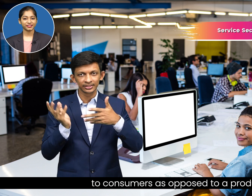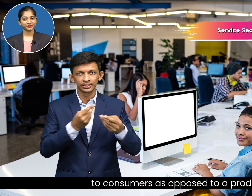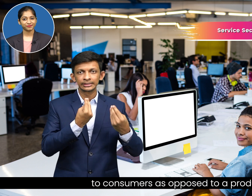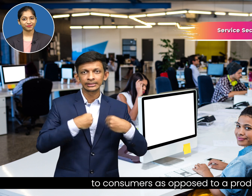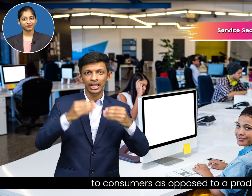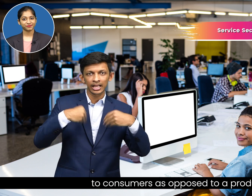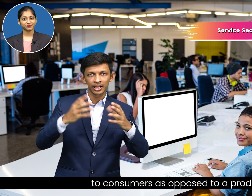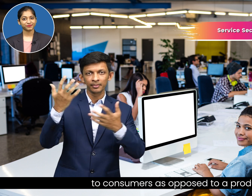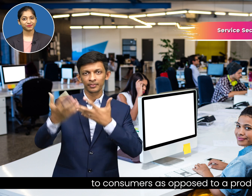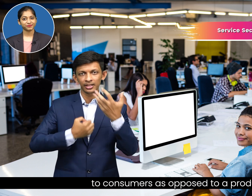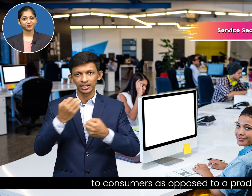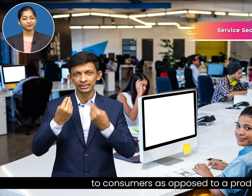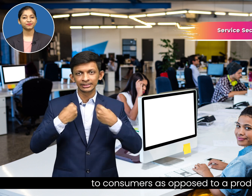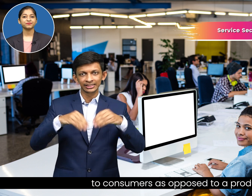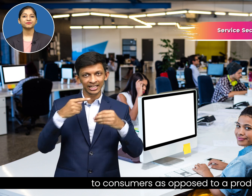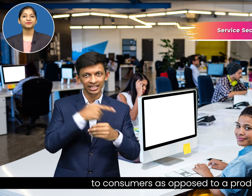product.